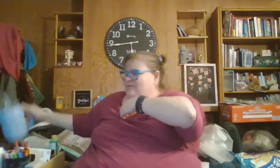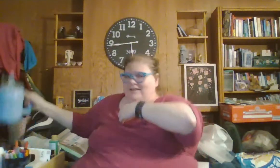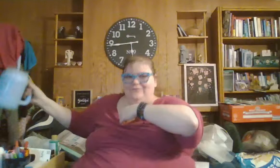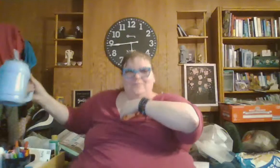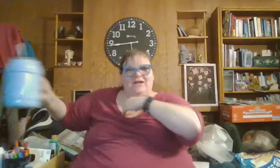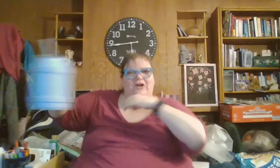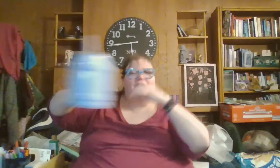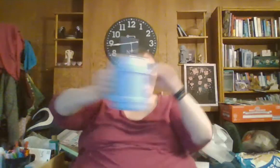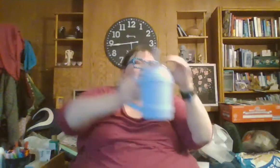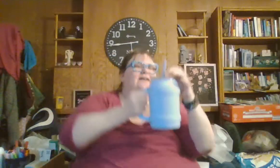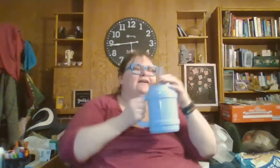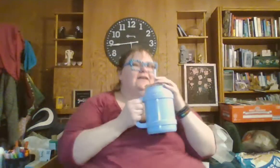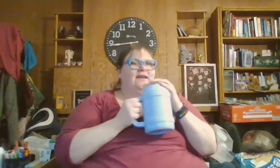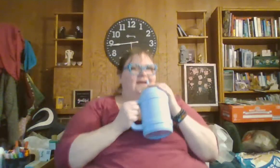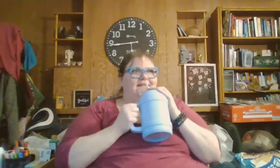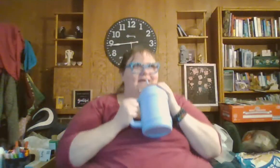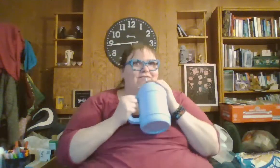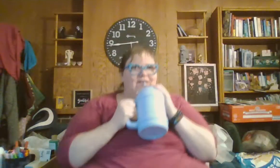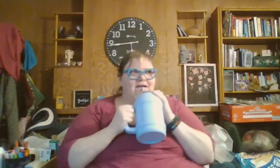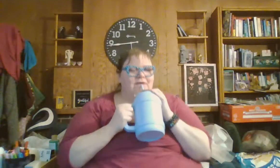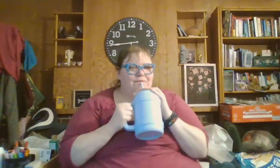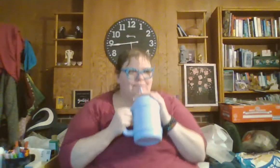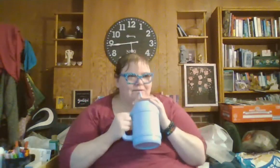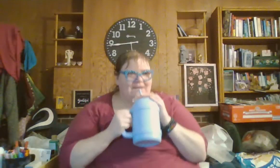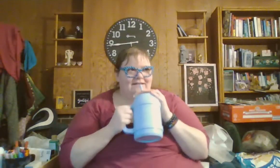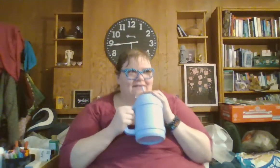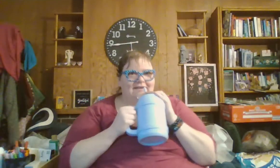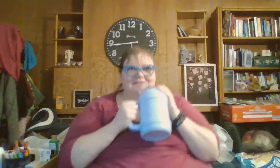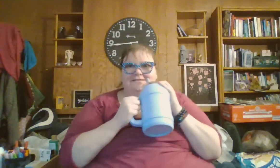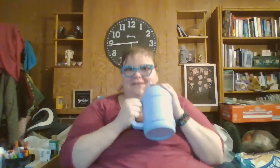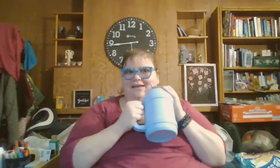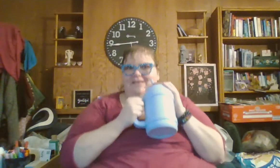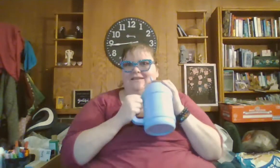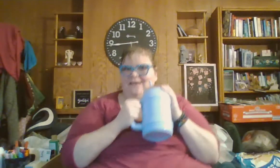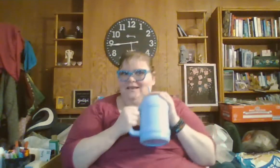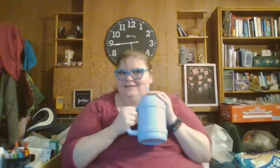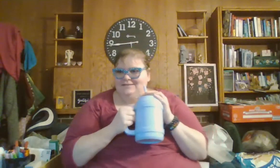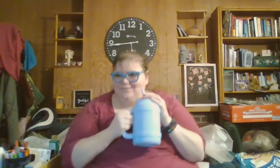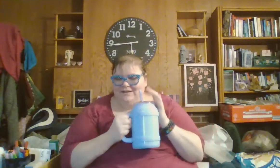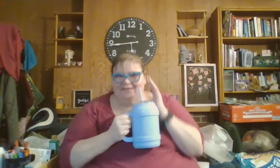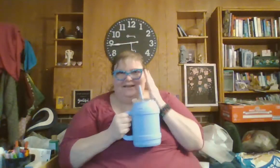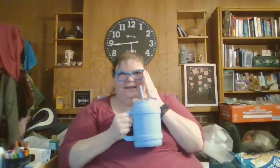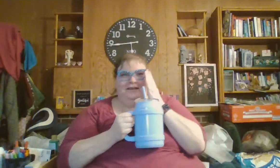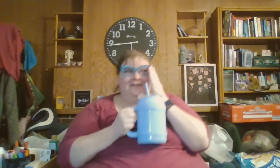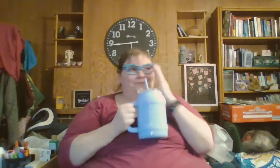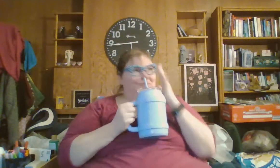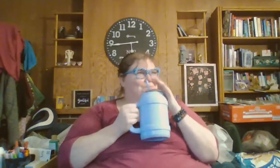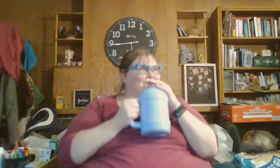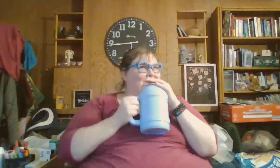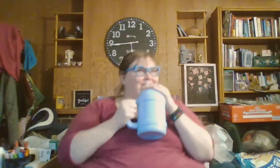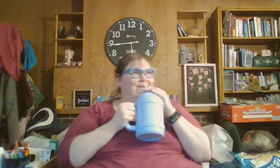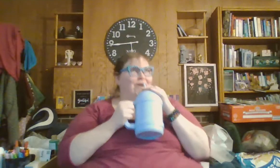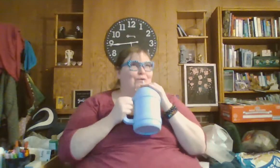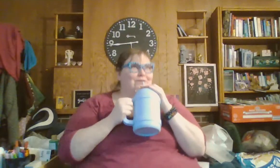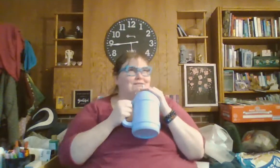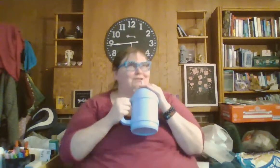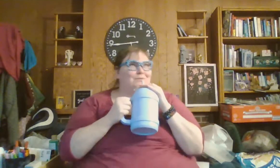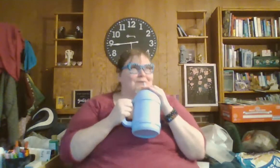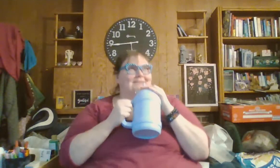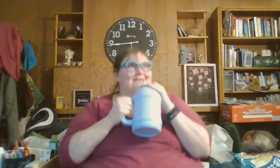for my call at 11 with one of my clients and somebody that, so super